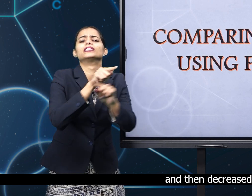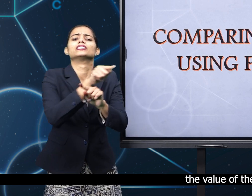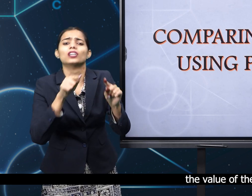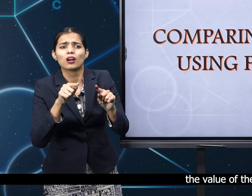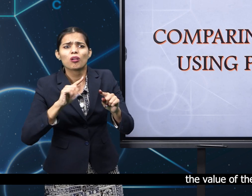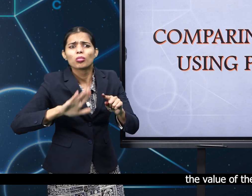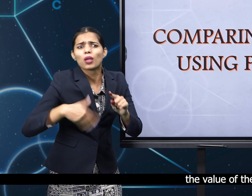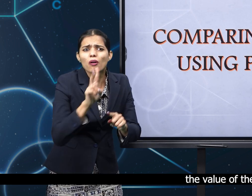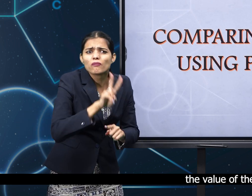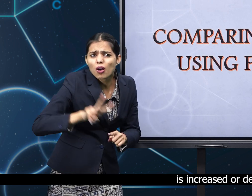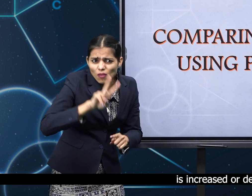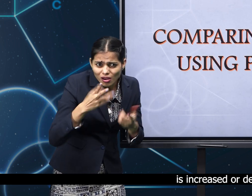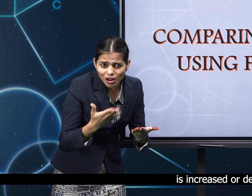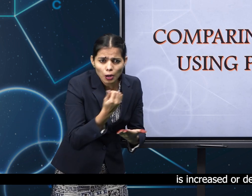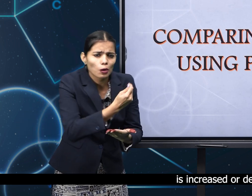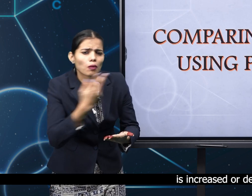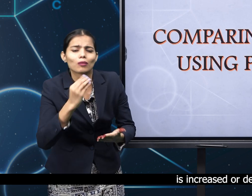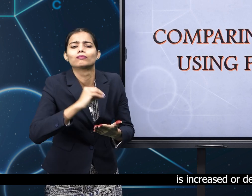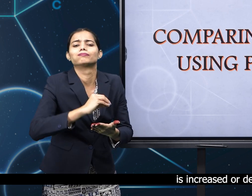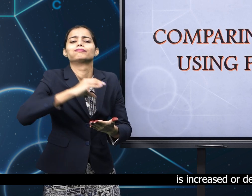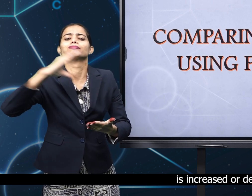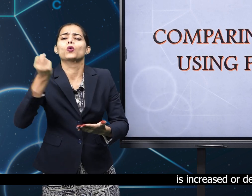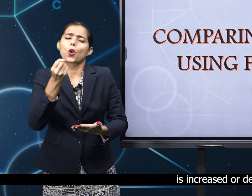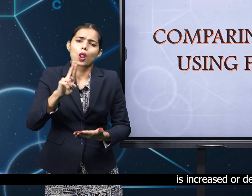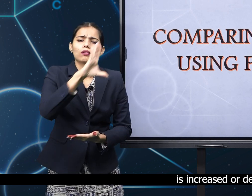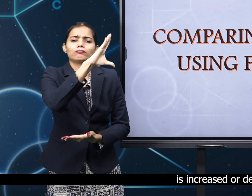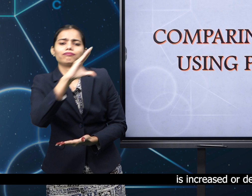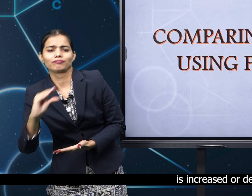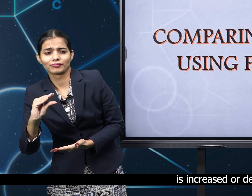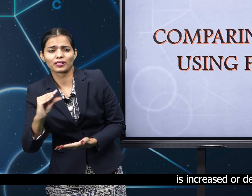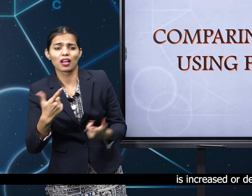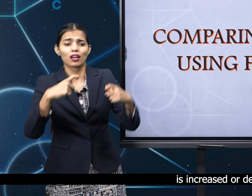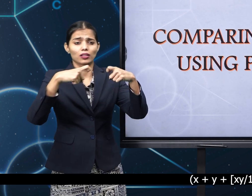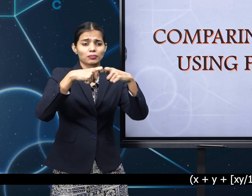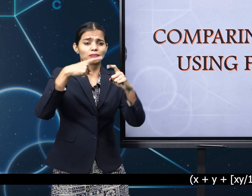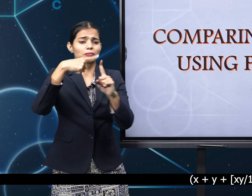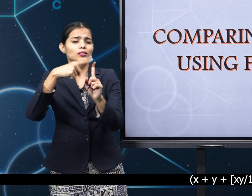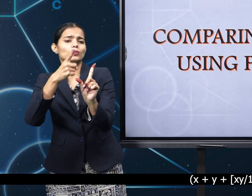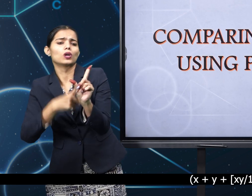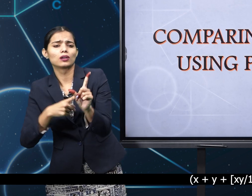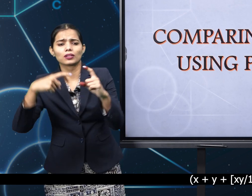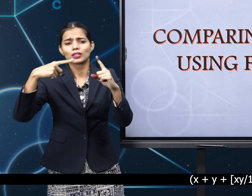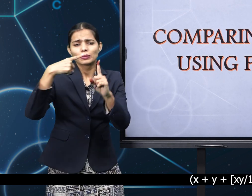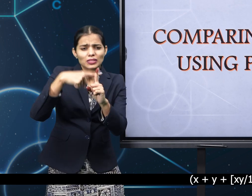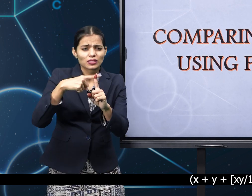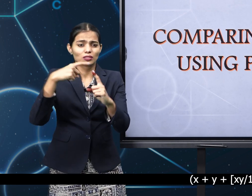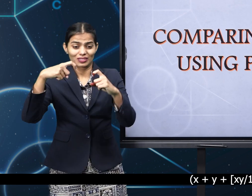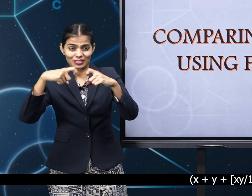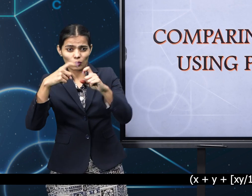then the value of the number is increased or decreased by X plus Y plus XY by